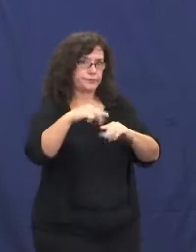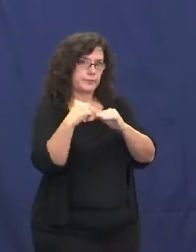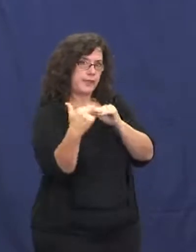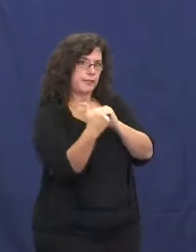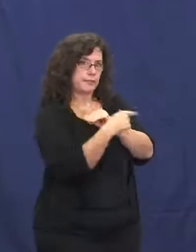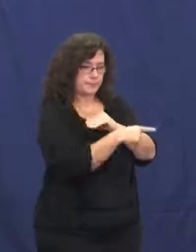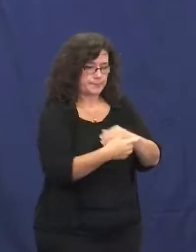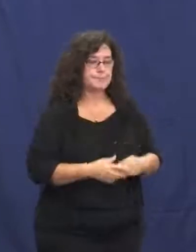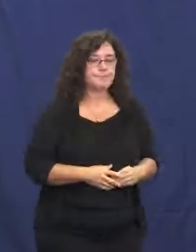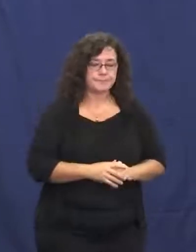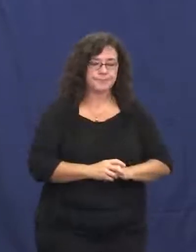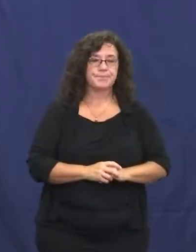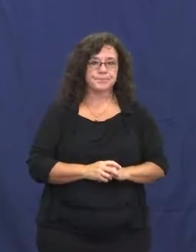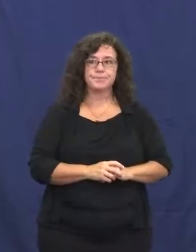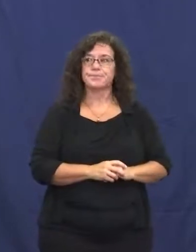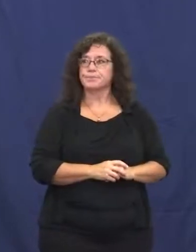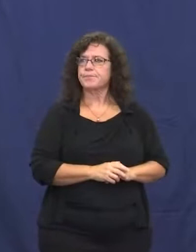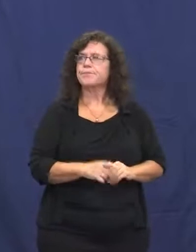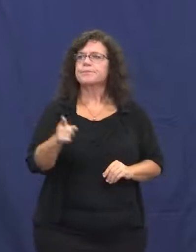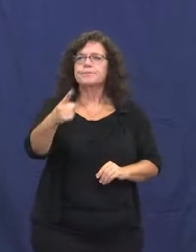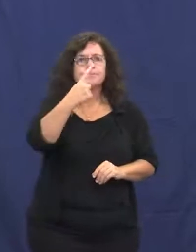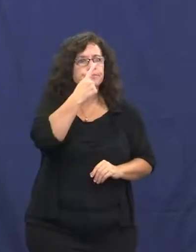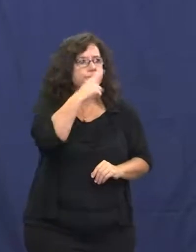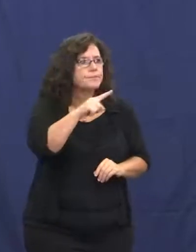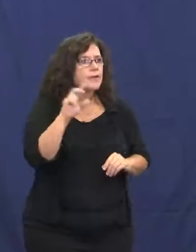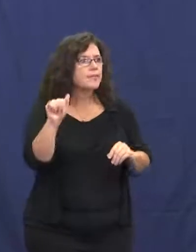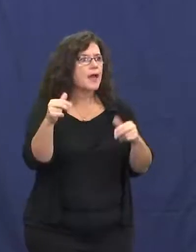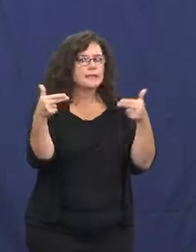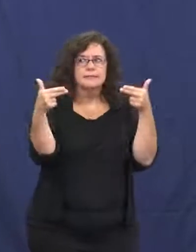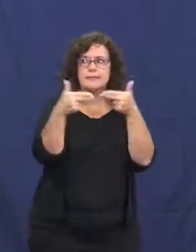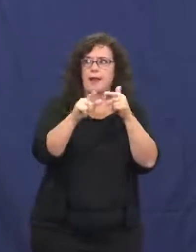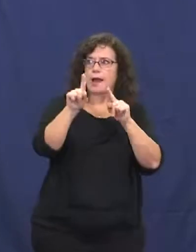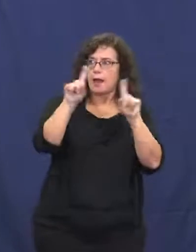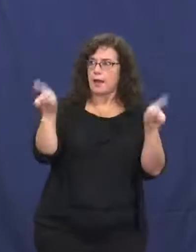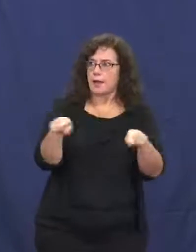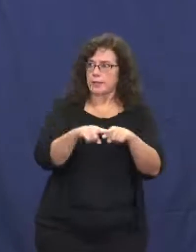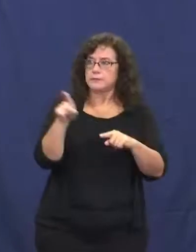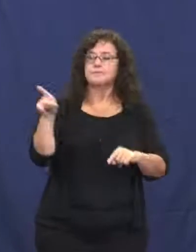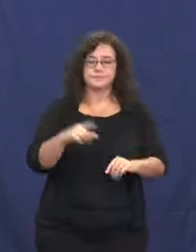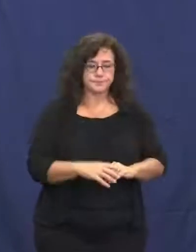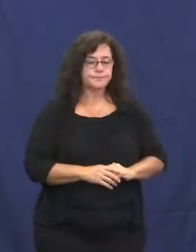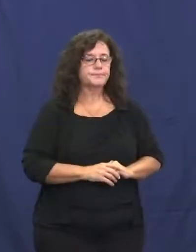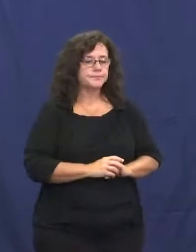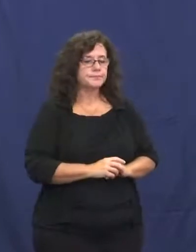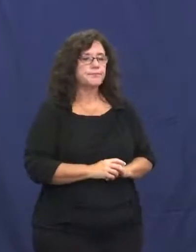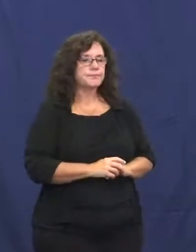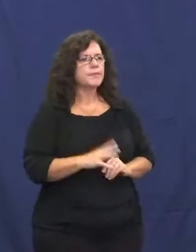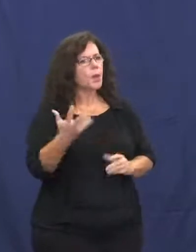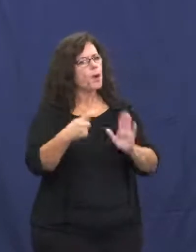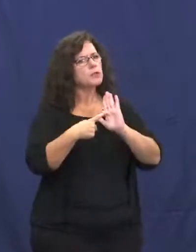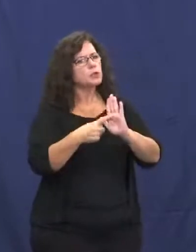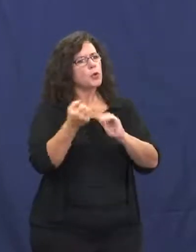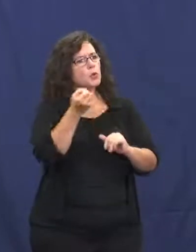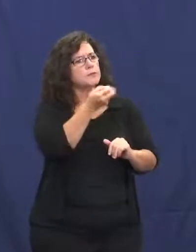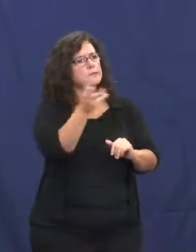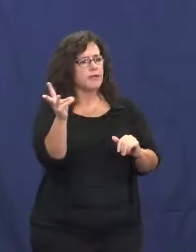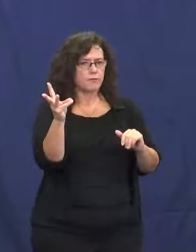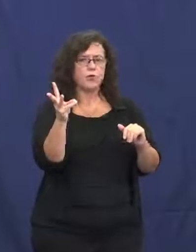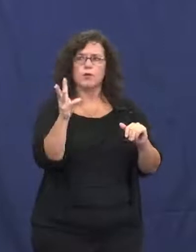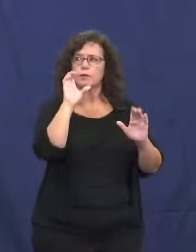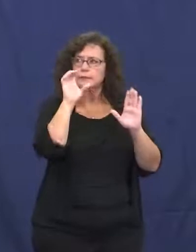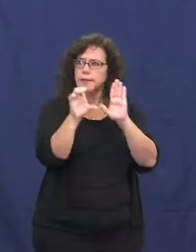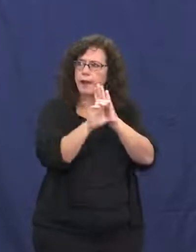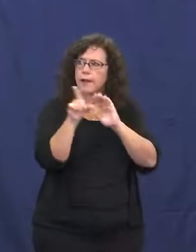So if I can have the slide up, if it isn't already, want to now turn to a couple of slides. You're